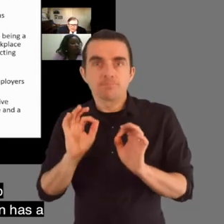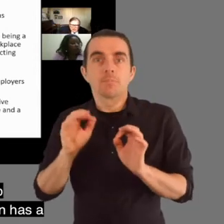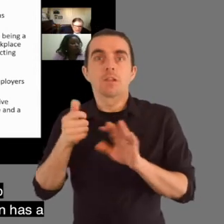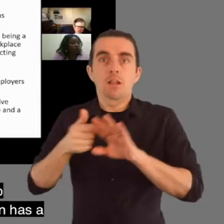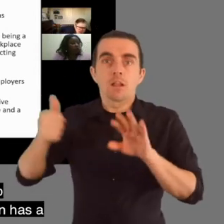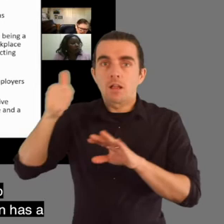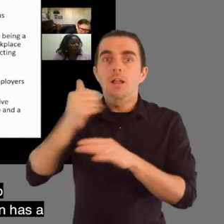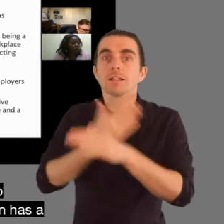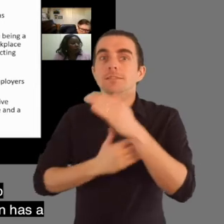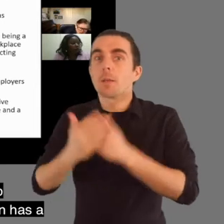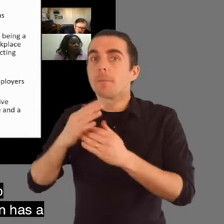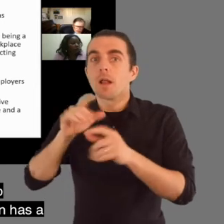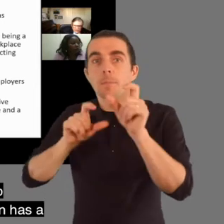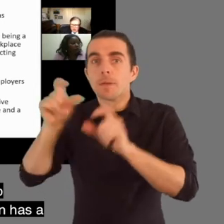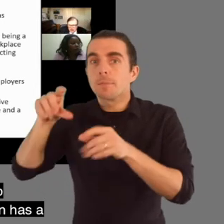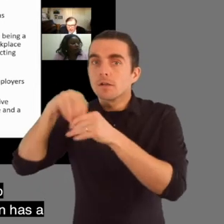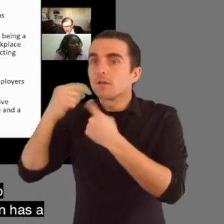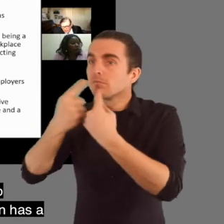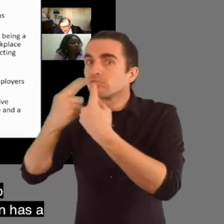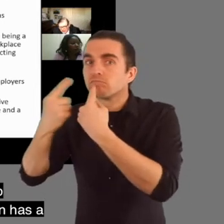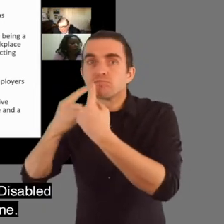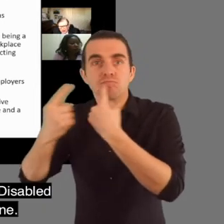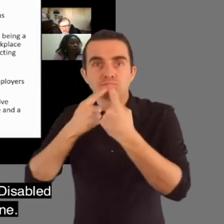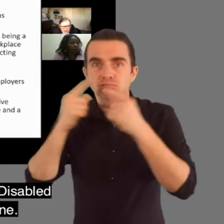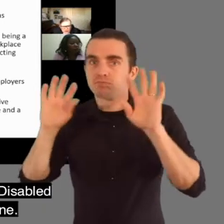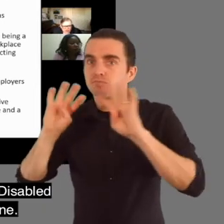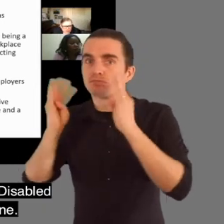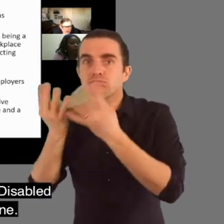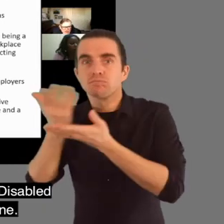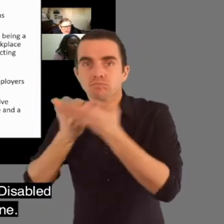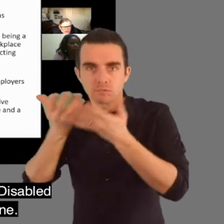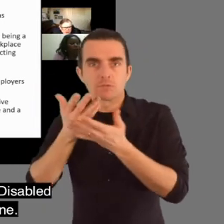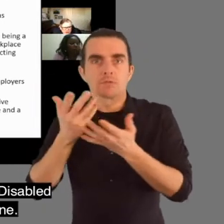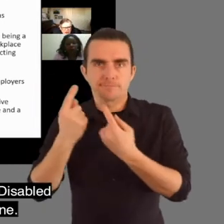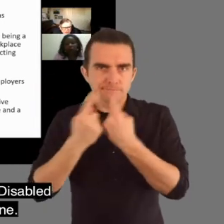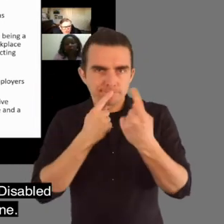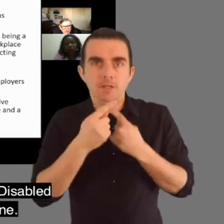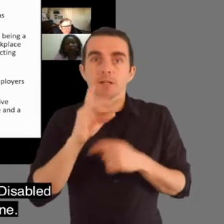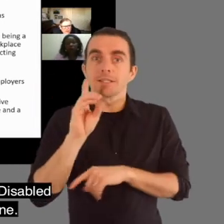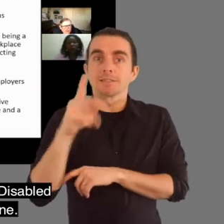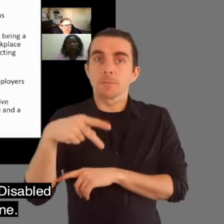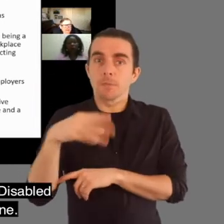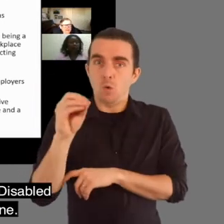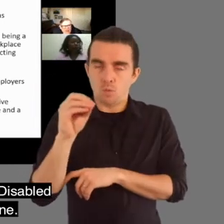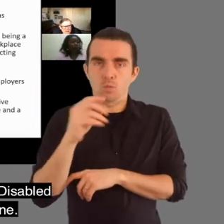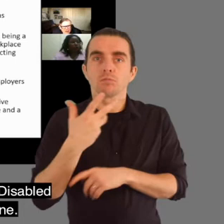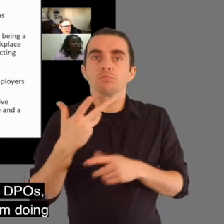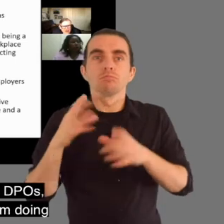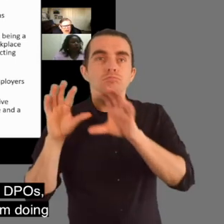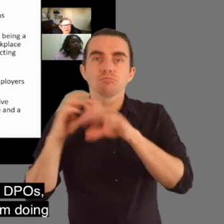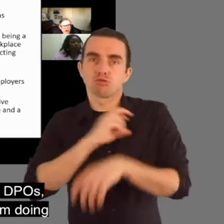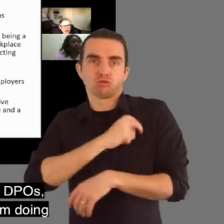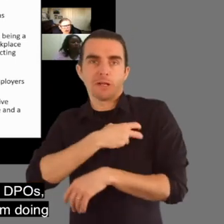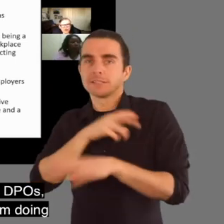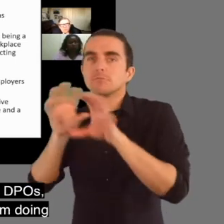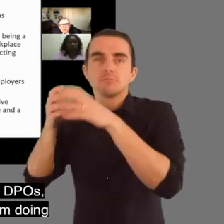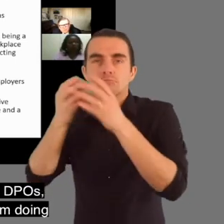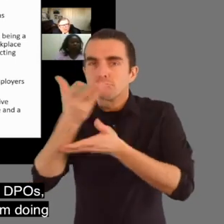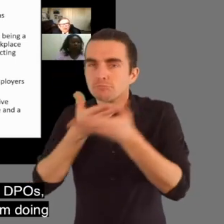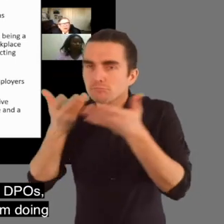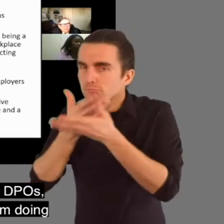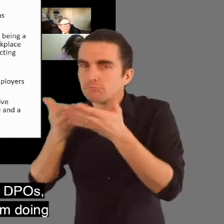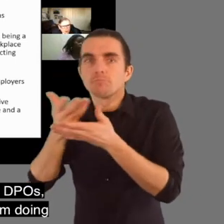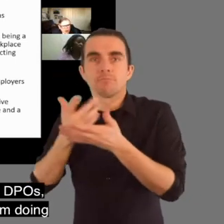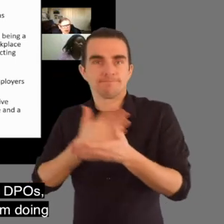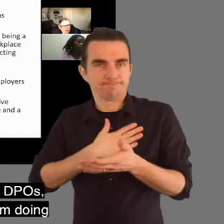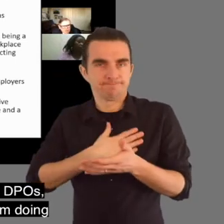unions have set up consultative structures and even has a place on the General Council for a disabled member. So this can be done, and I would urge people